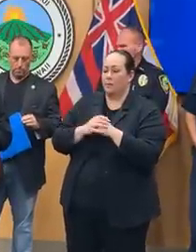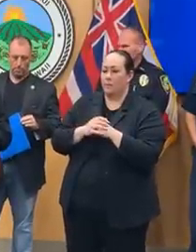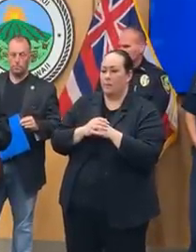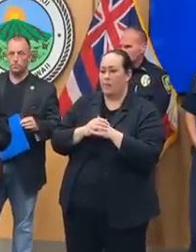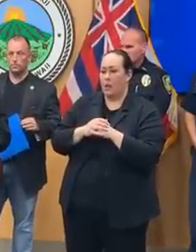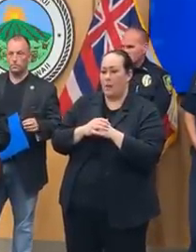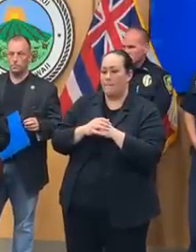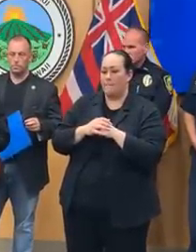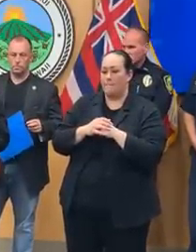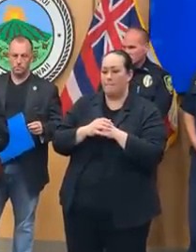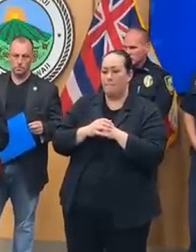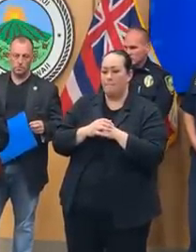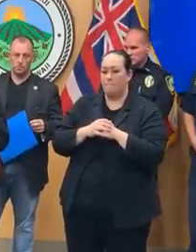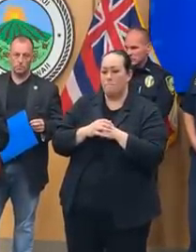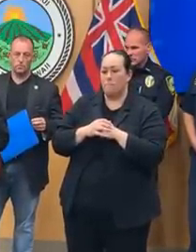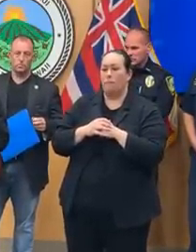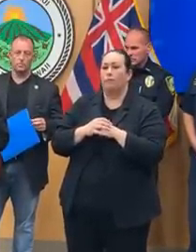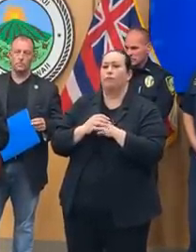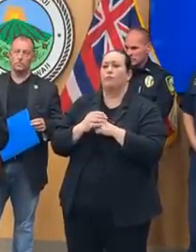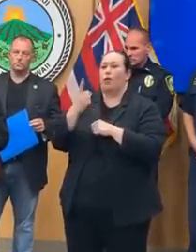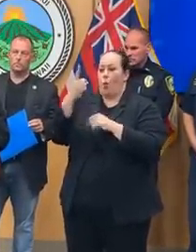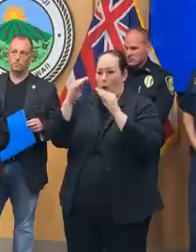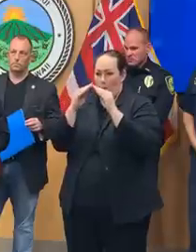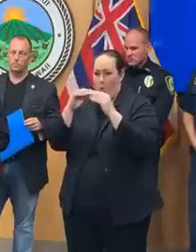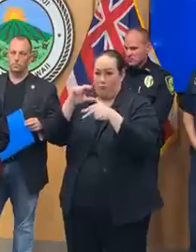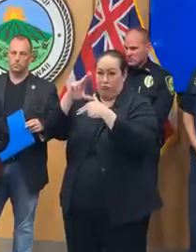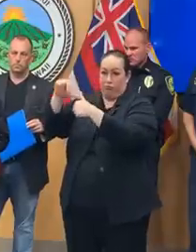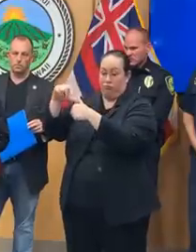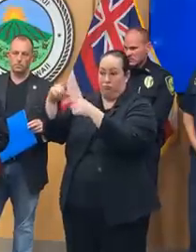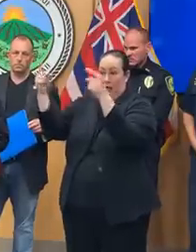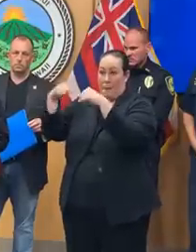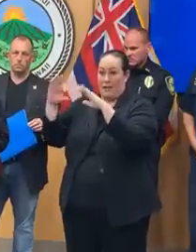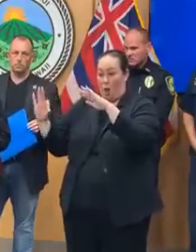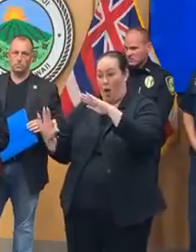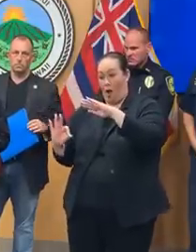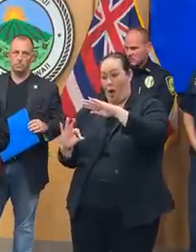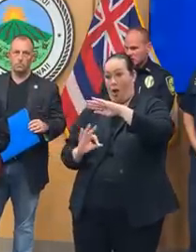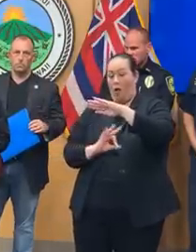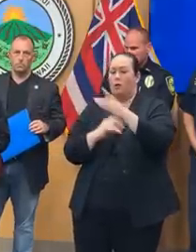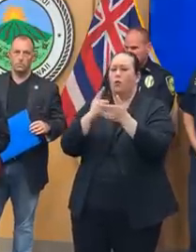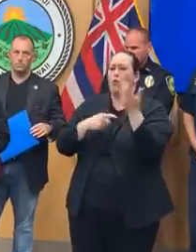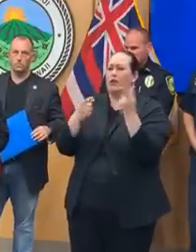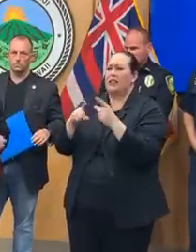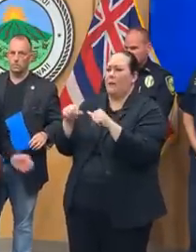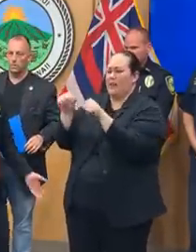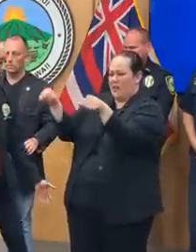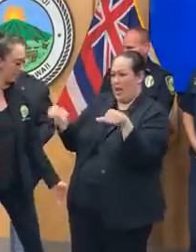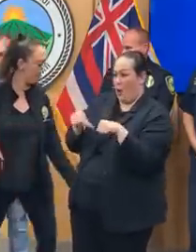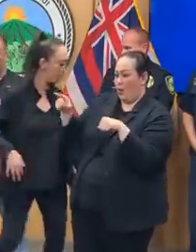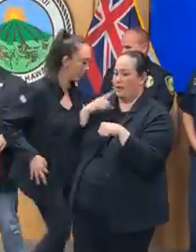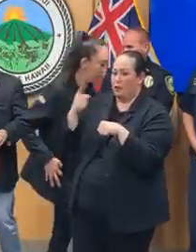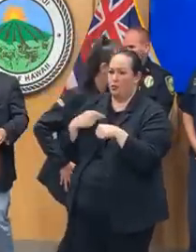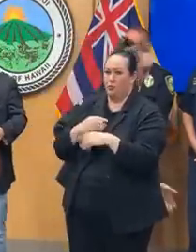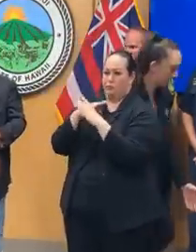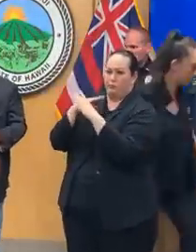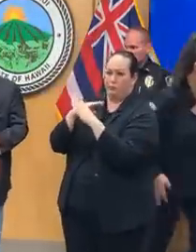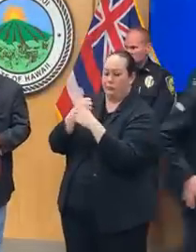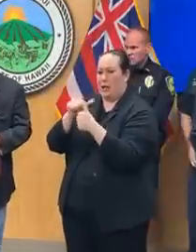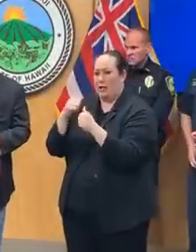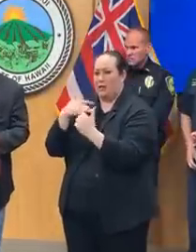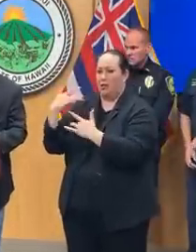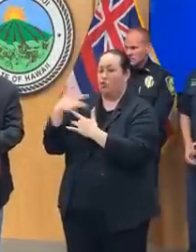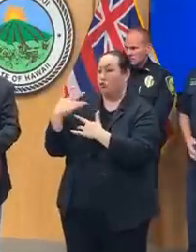as another hurricane approaches, what's being done at ground zero to mitigate any concerns.